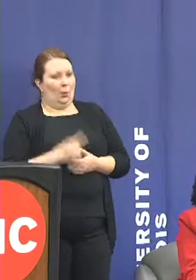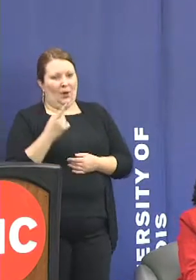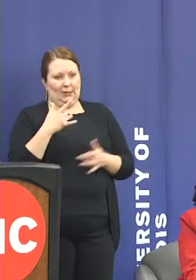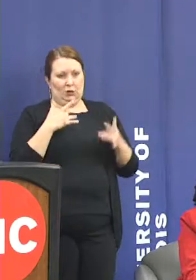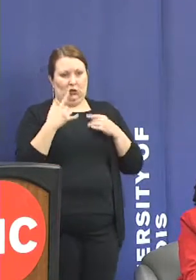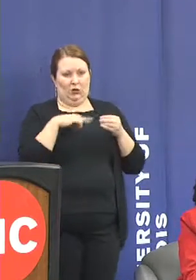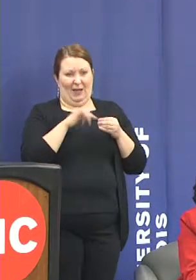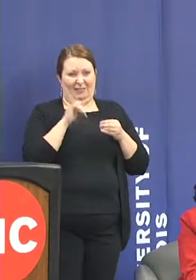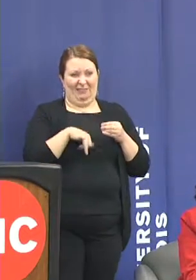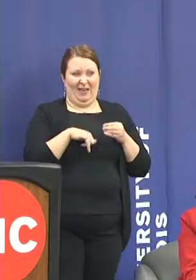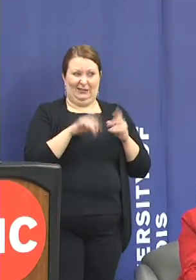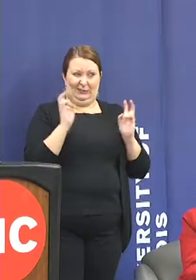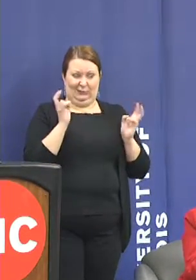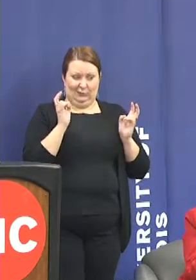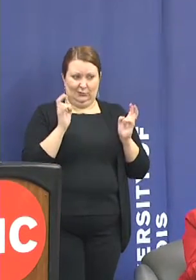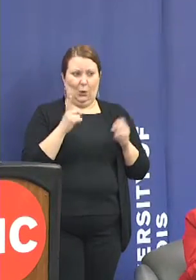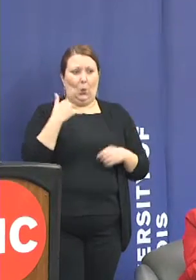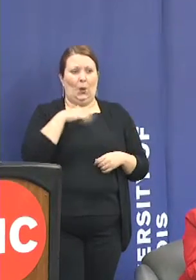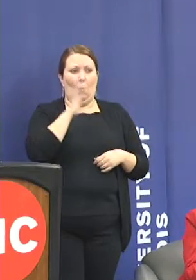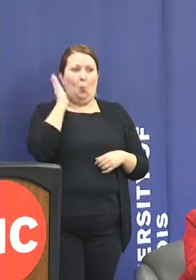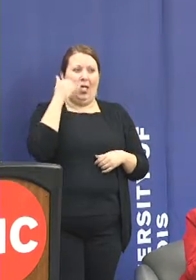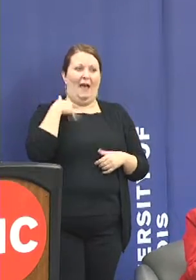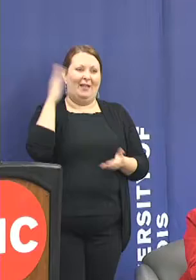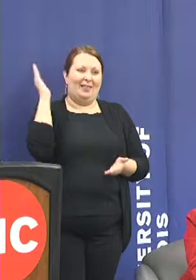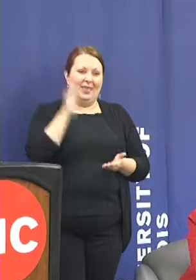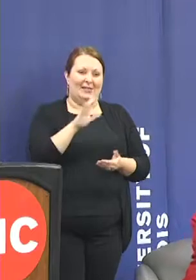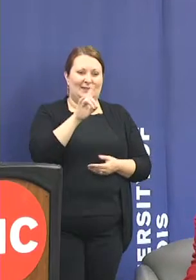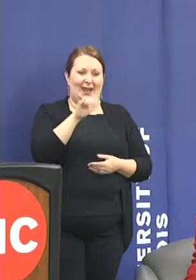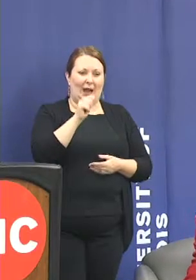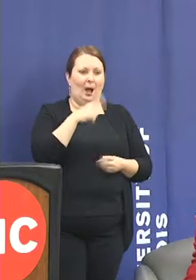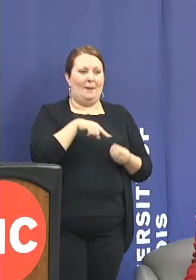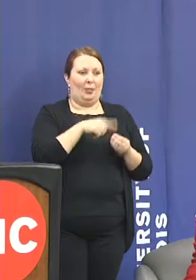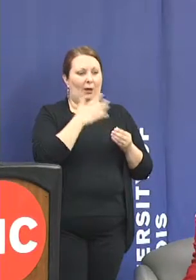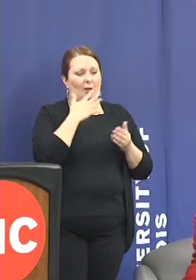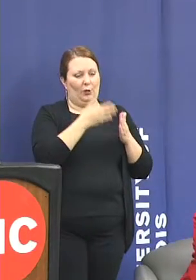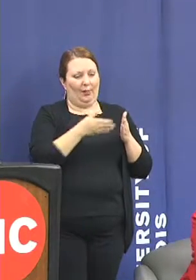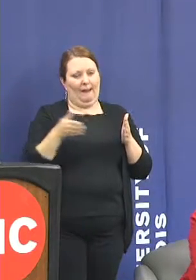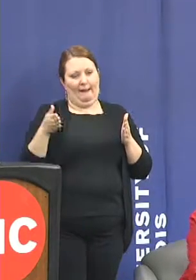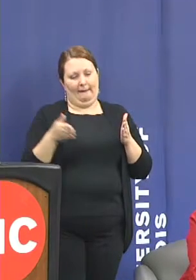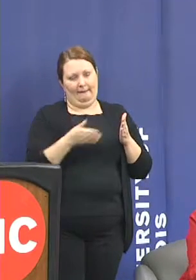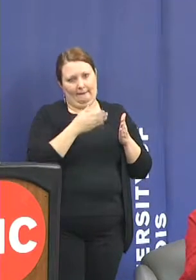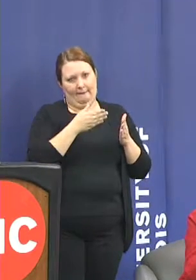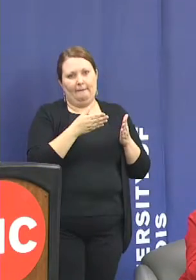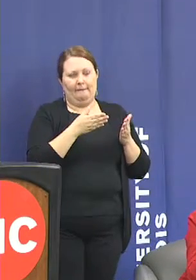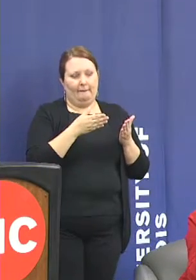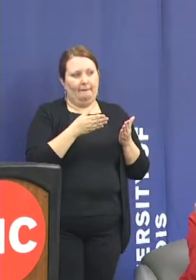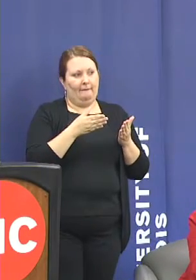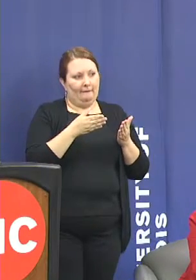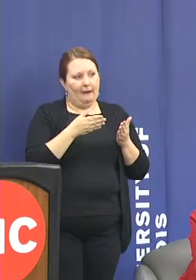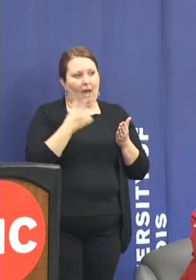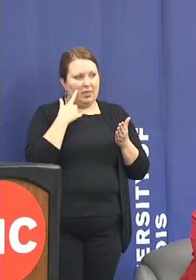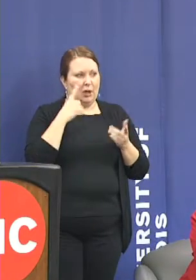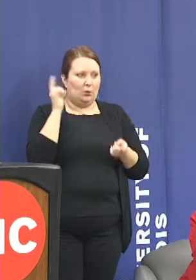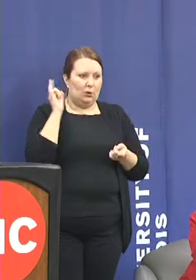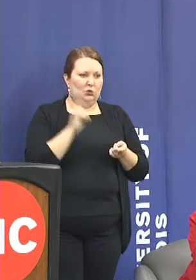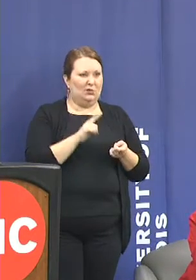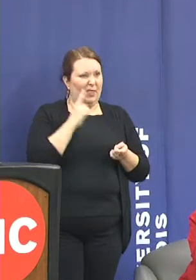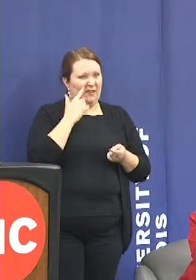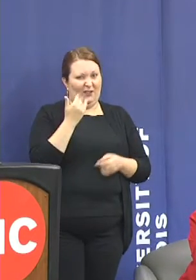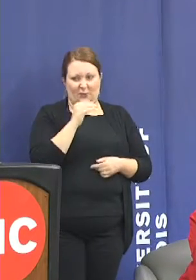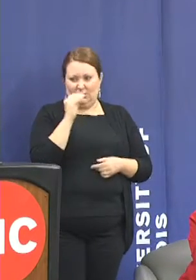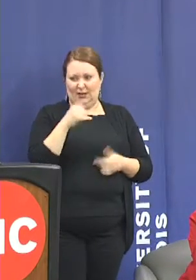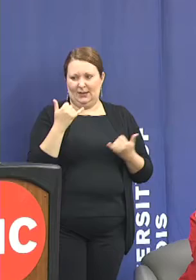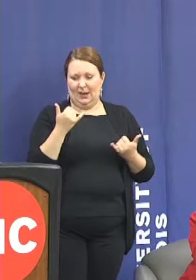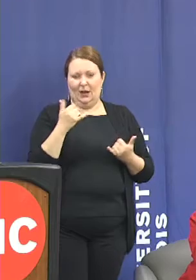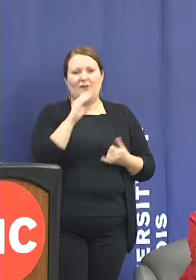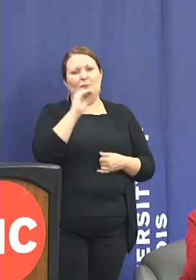that is, again, that we will have less data on the color line. So I think it is true. It absolutely reduced, I think it's like 15%